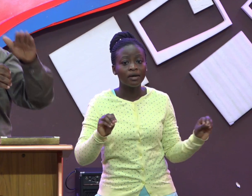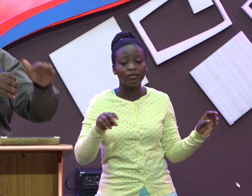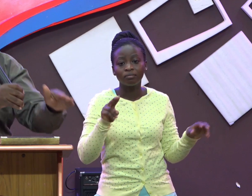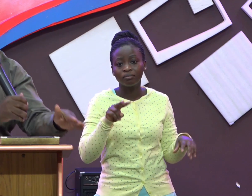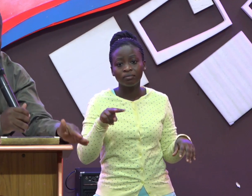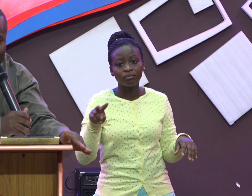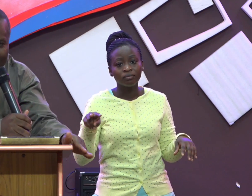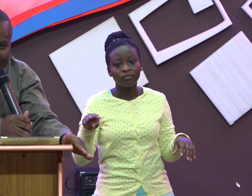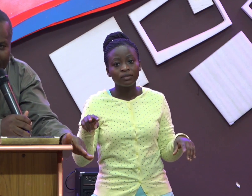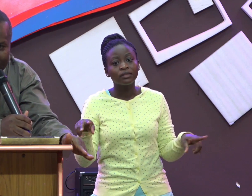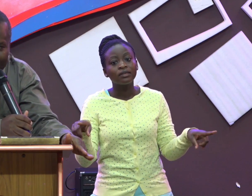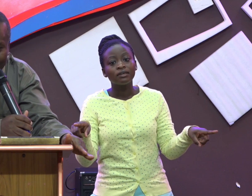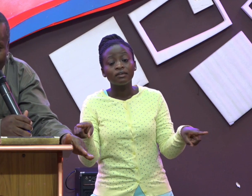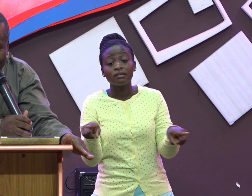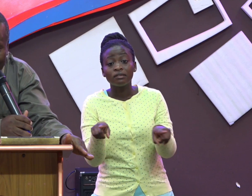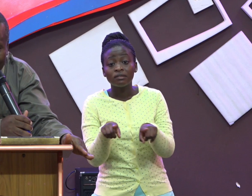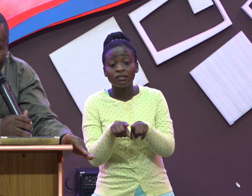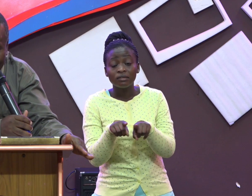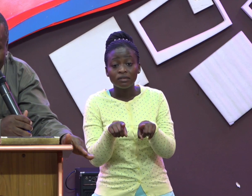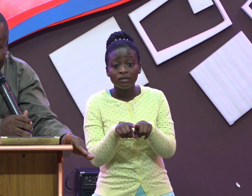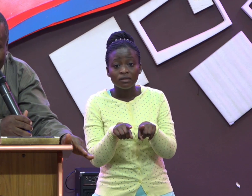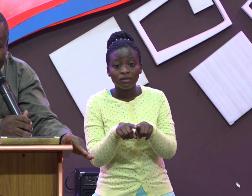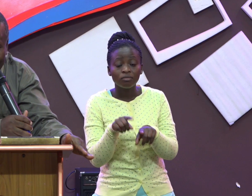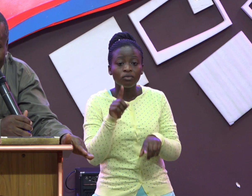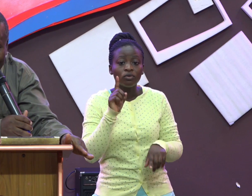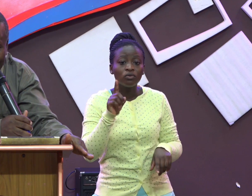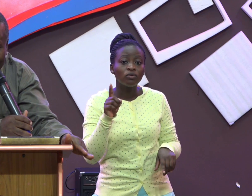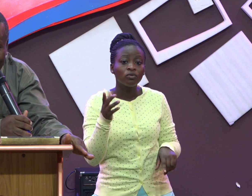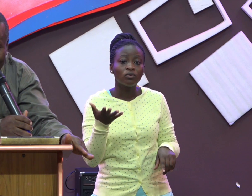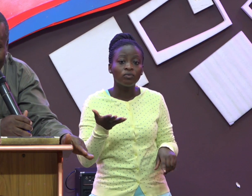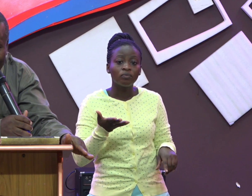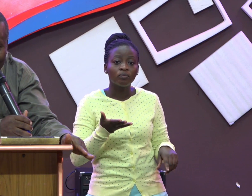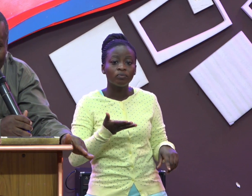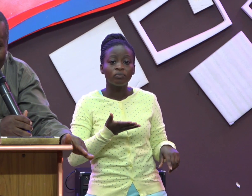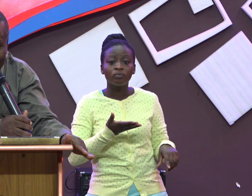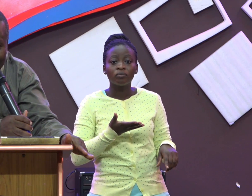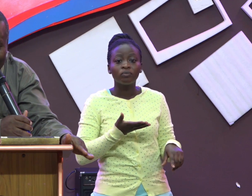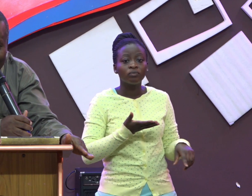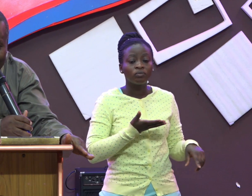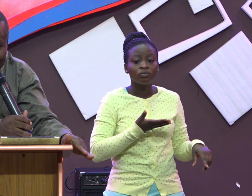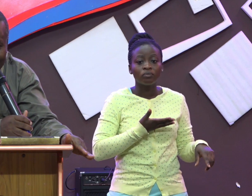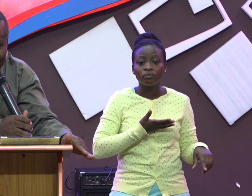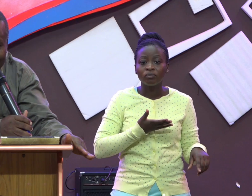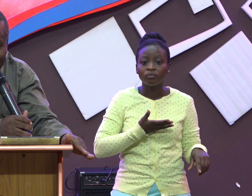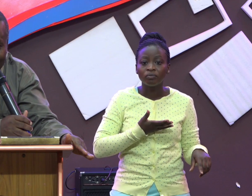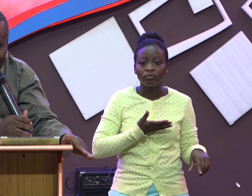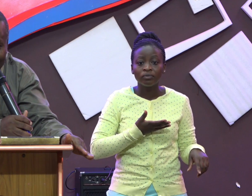so rich, you can still have a relationship with the ordinary people. That's all meekness is.